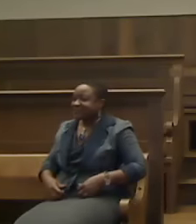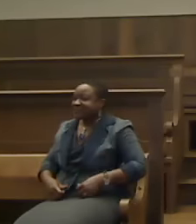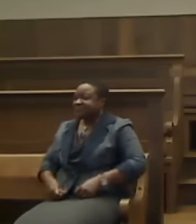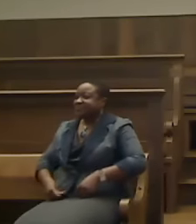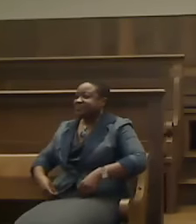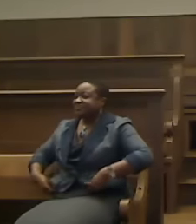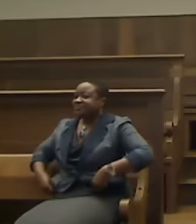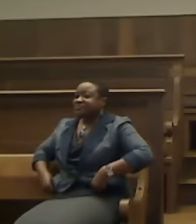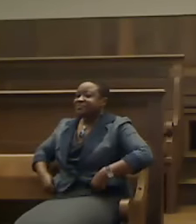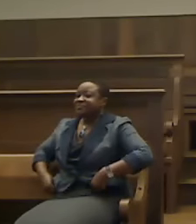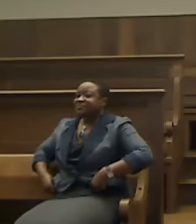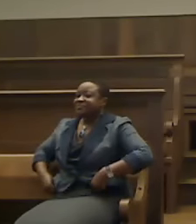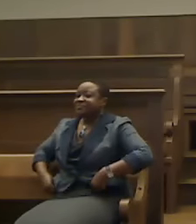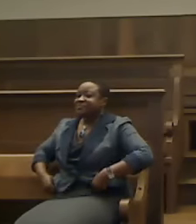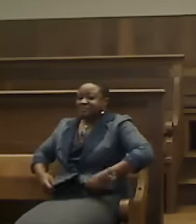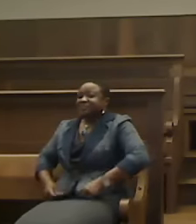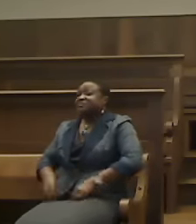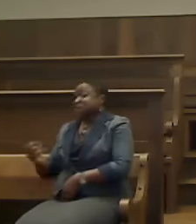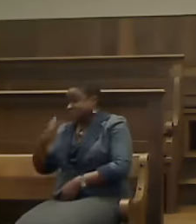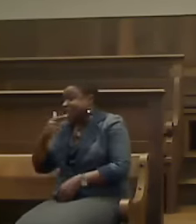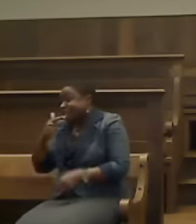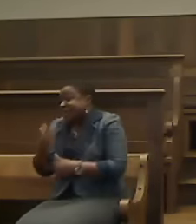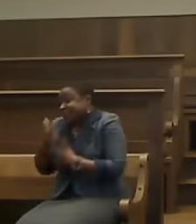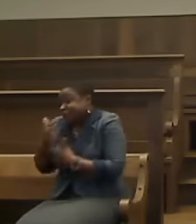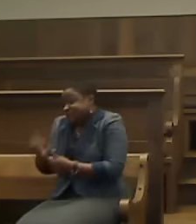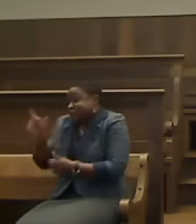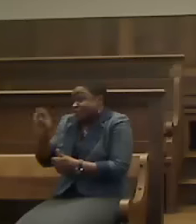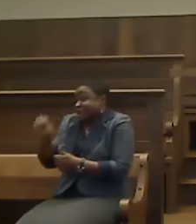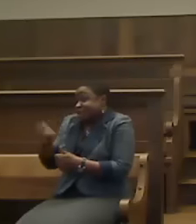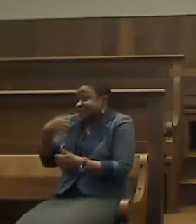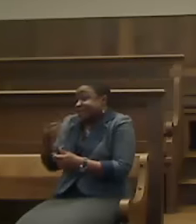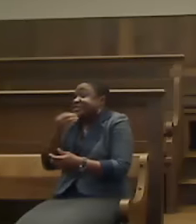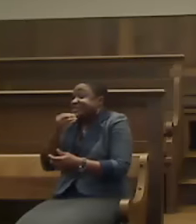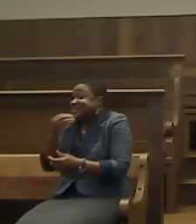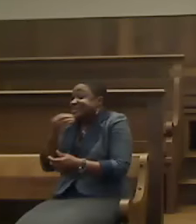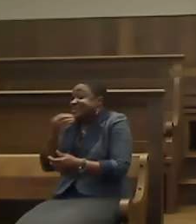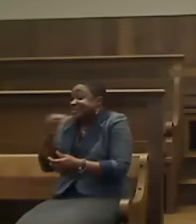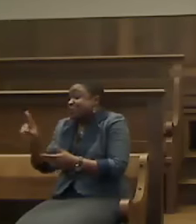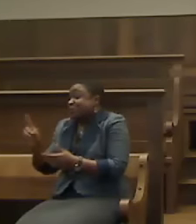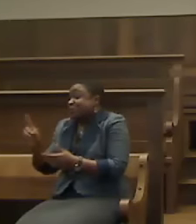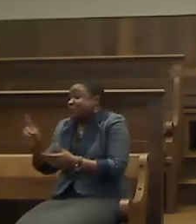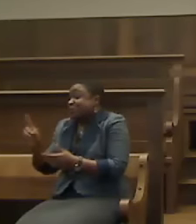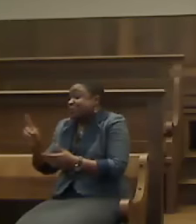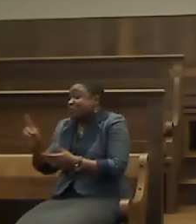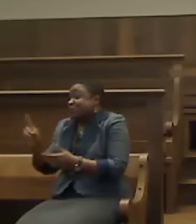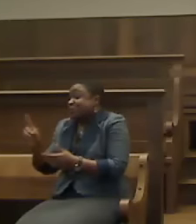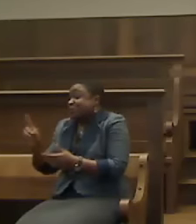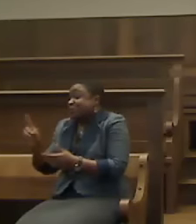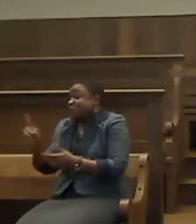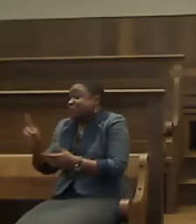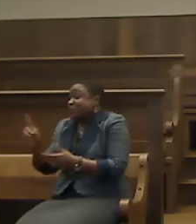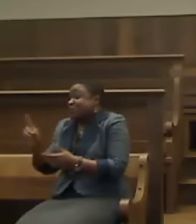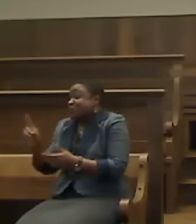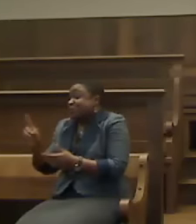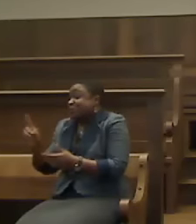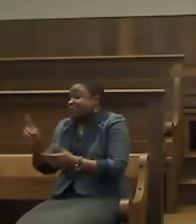You know, it's interesting. It's a dietary intervention, which is rare anyway in the U.S. It's like, you got to hand to those guys. It's like... But the